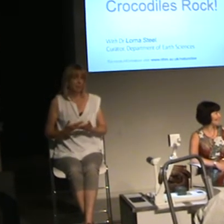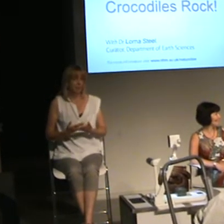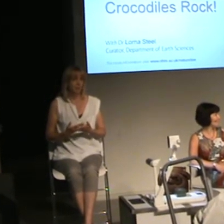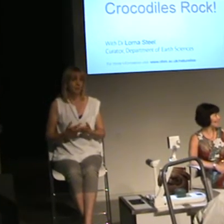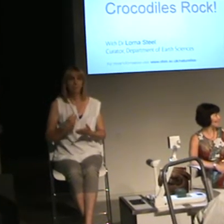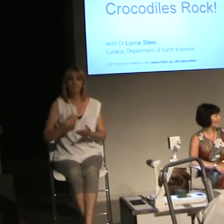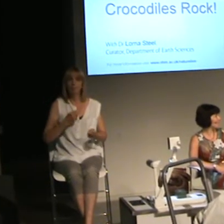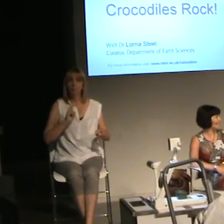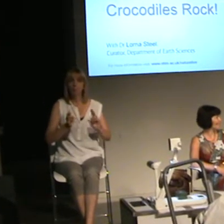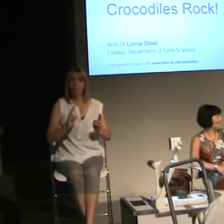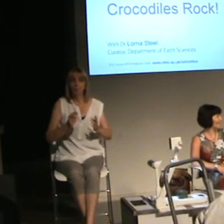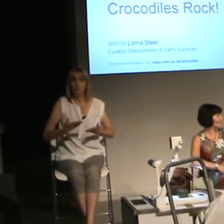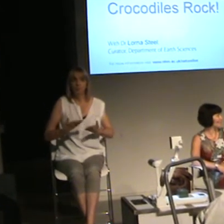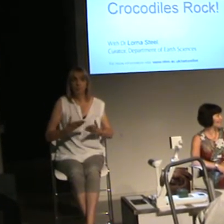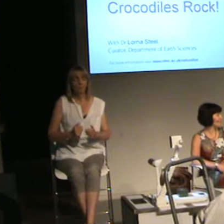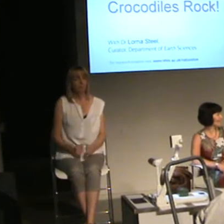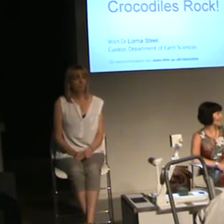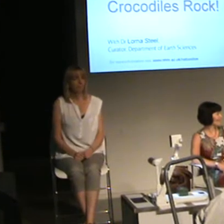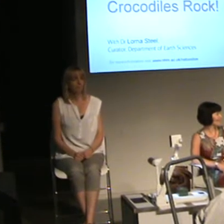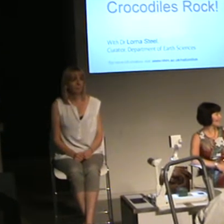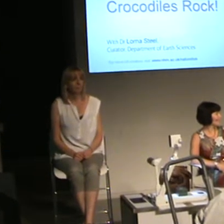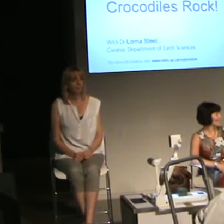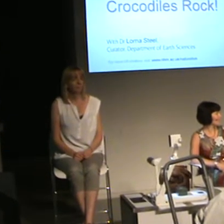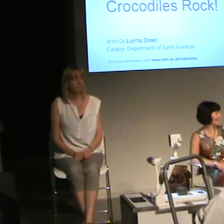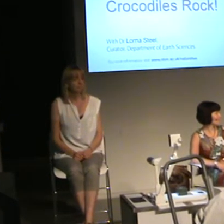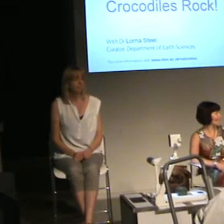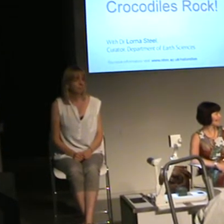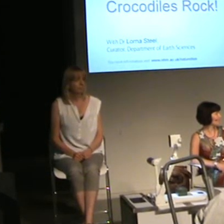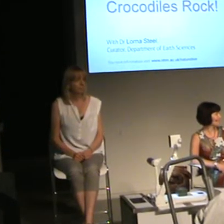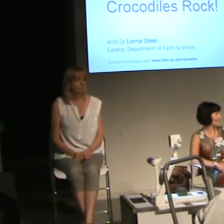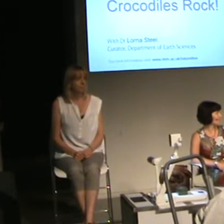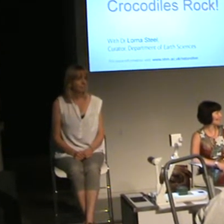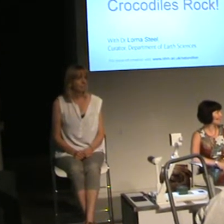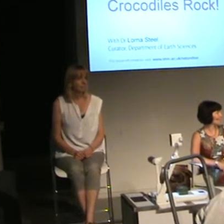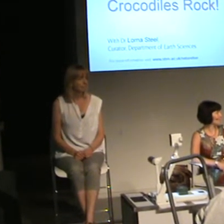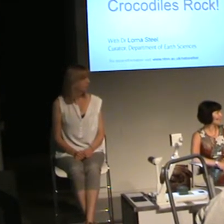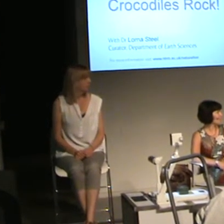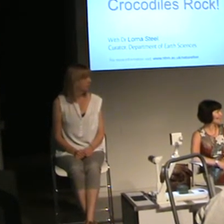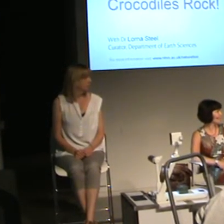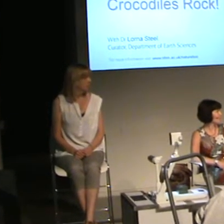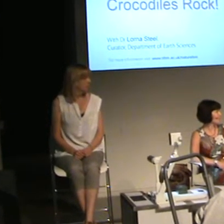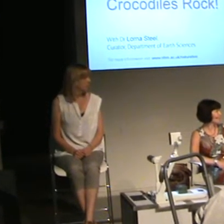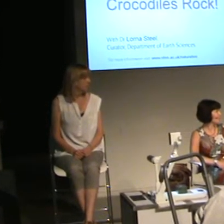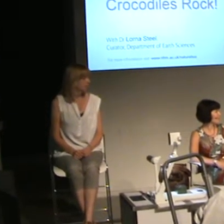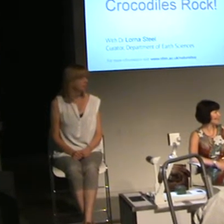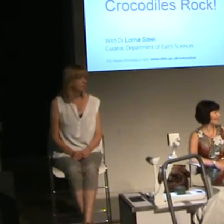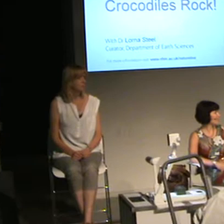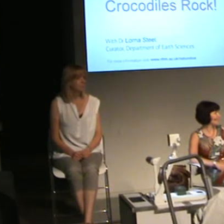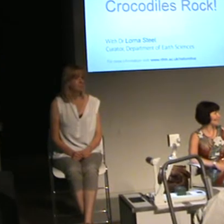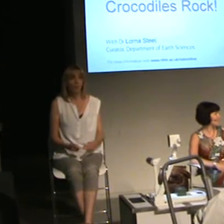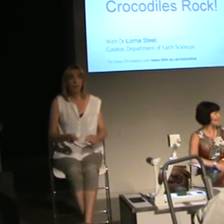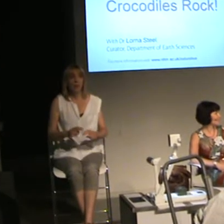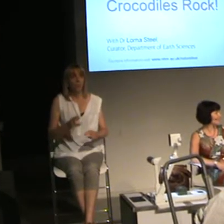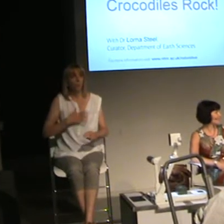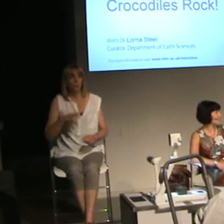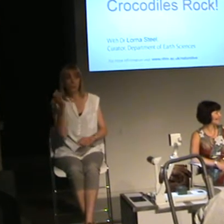Debbie who's interpreting in British Sign Language. So if you do use Debbie, that's marvellous. She's here for you today. So anytime at all, raise your hand for